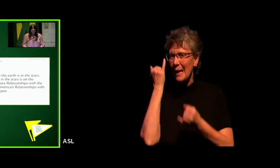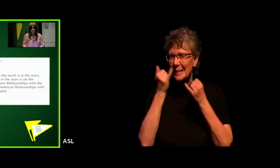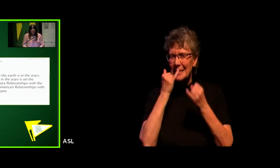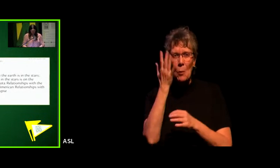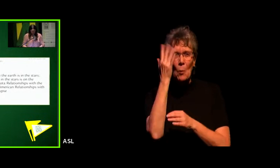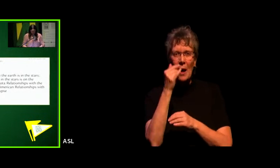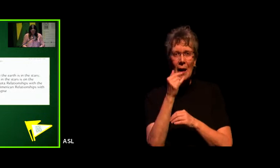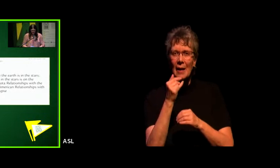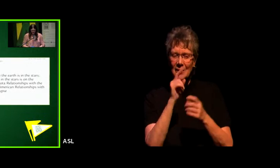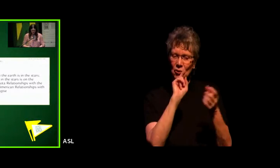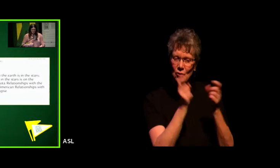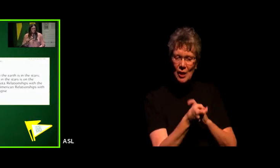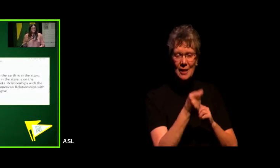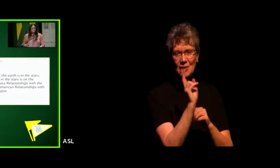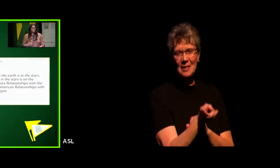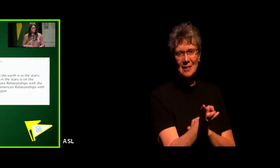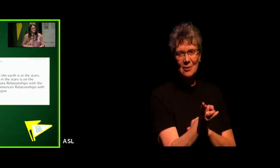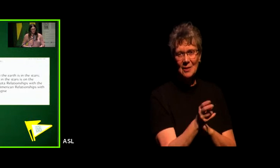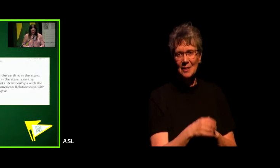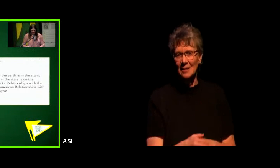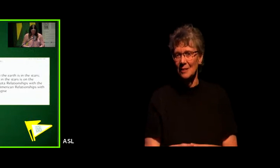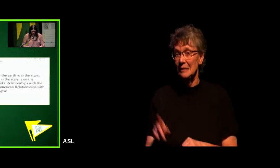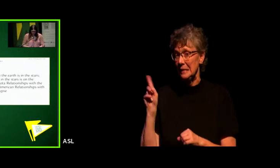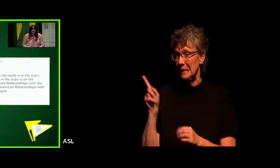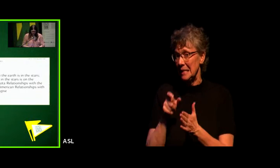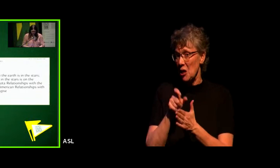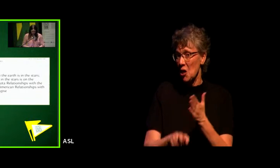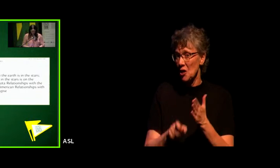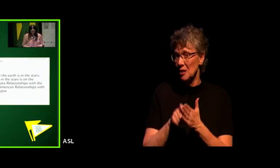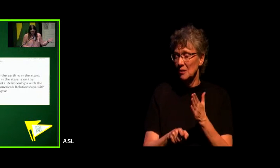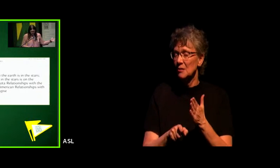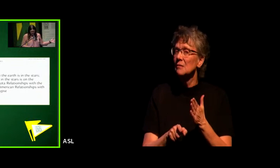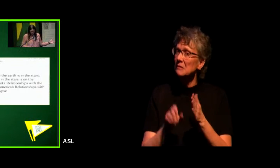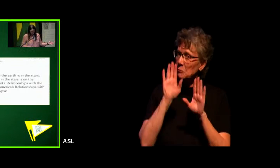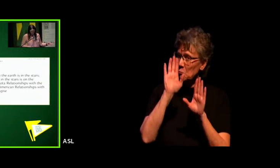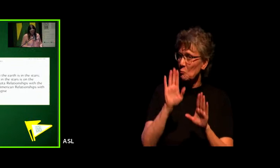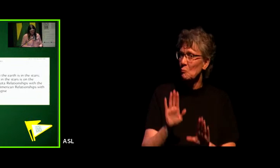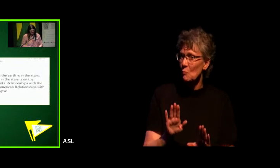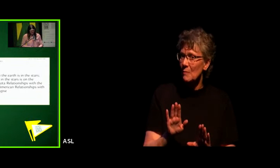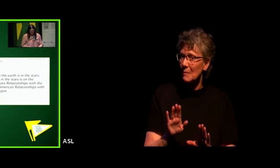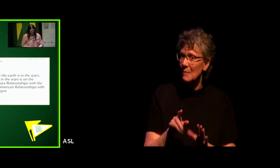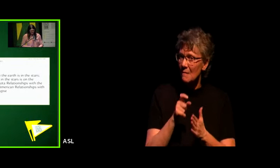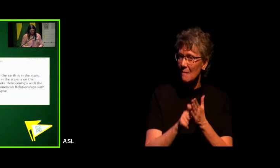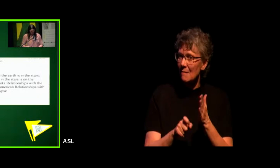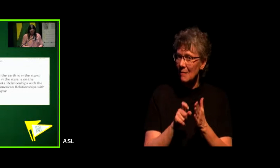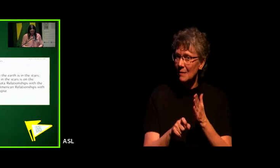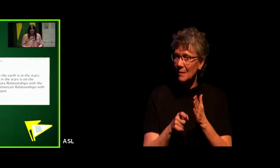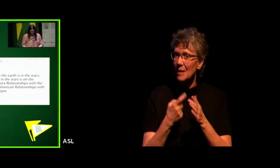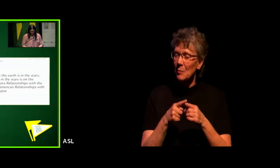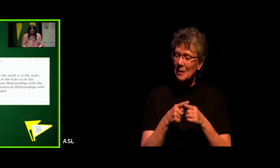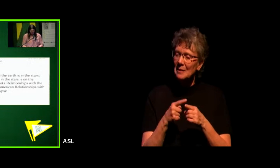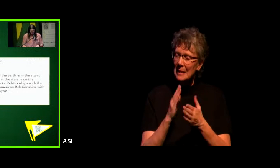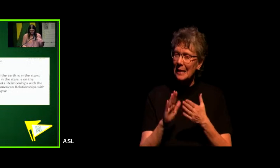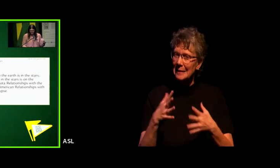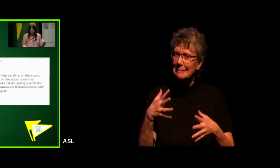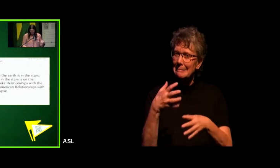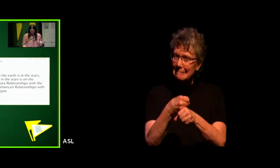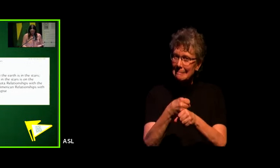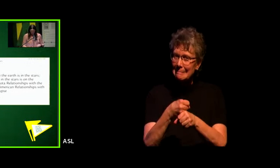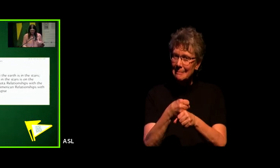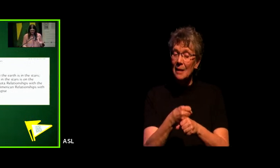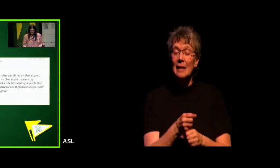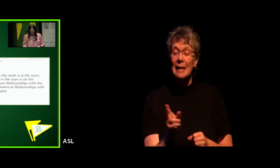from Suzanne Kite is generally a really great article, but this quote, I think, provides a concise snapshot for us. History is stolen